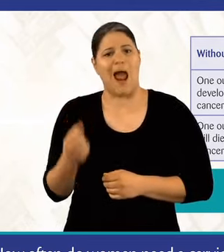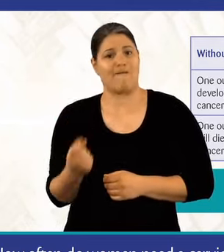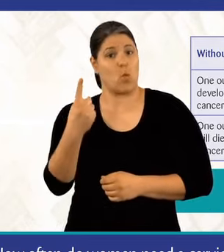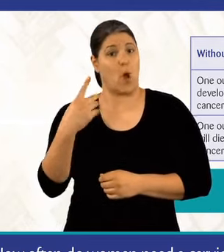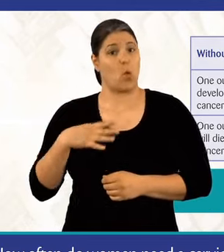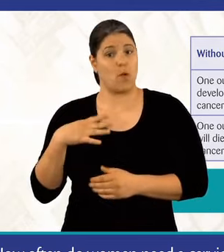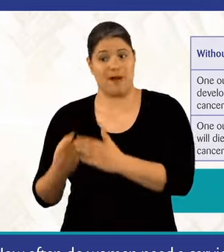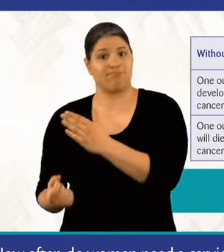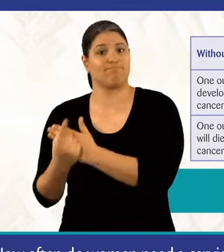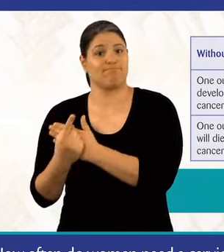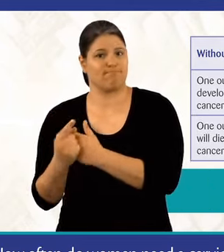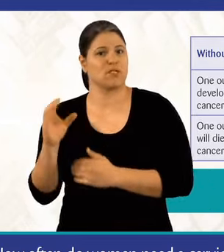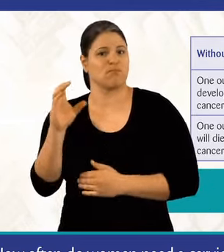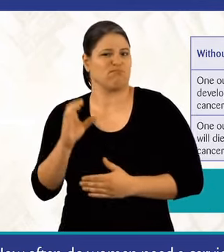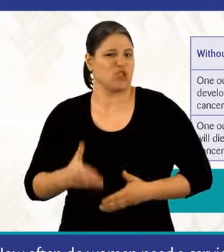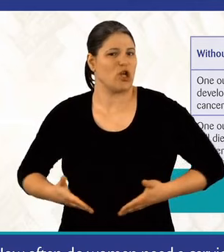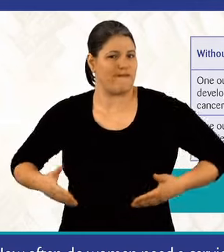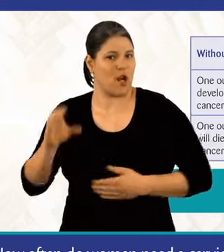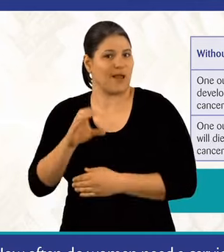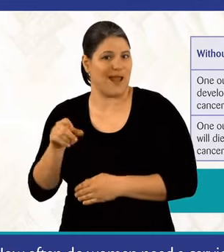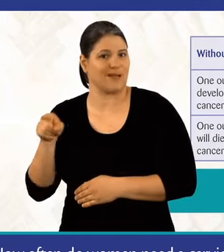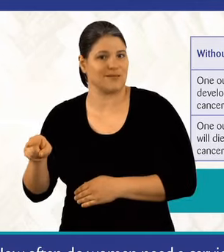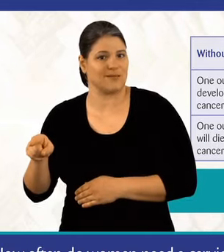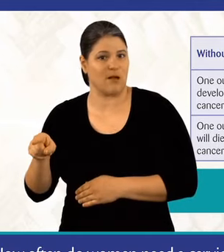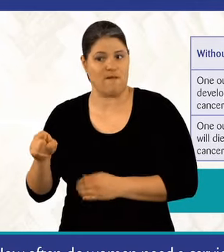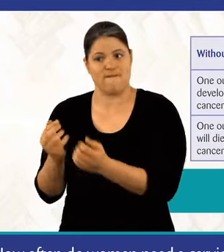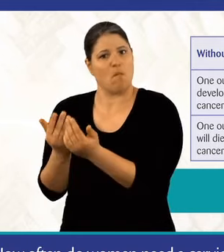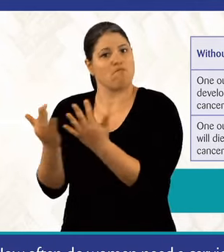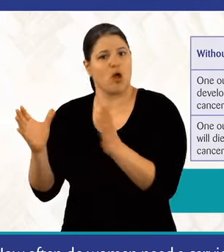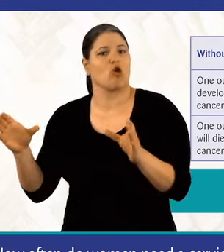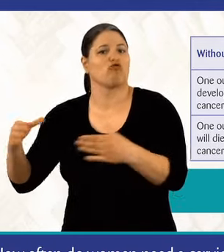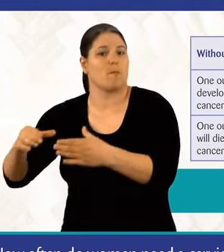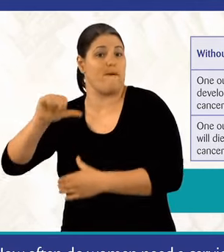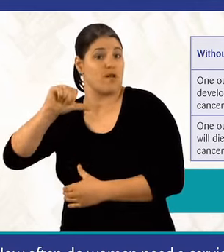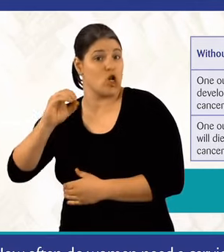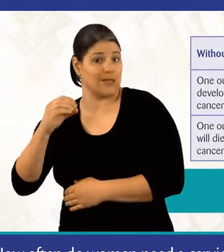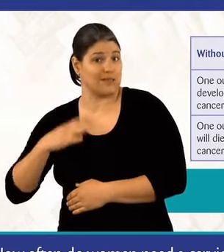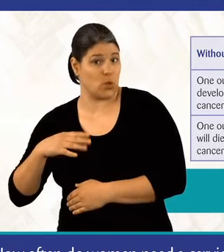Without screening, 1 out of 90 women will develop cervical cancer.